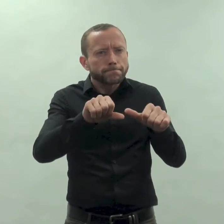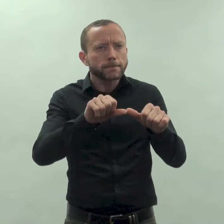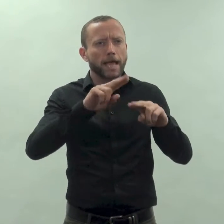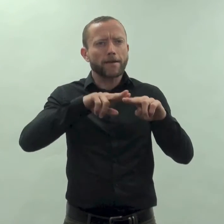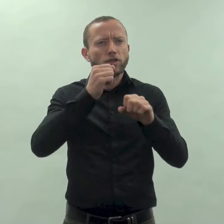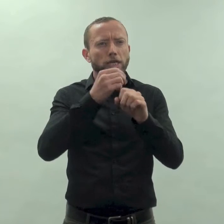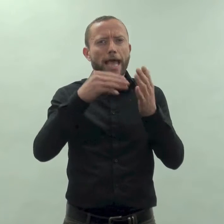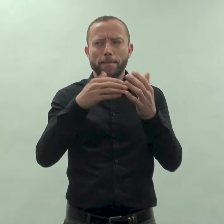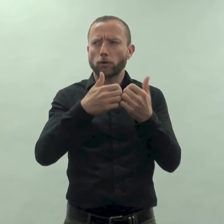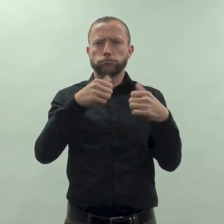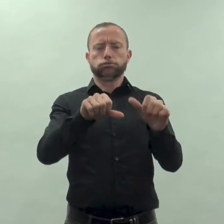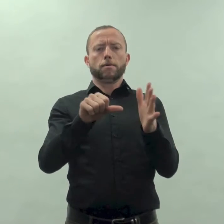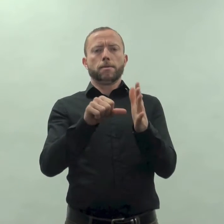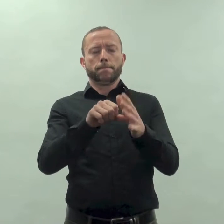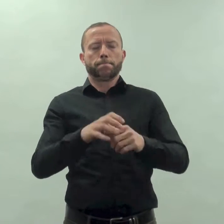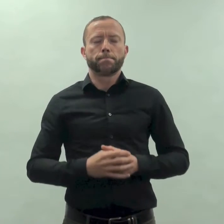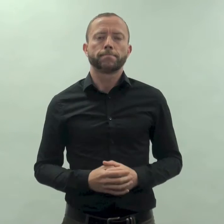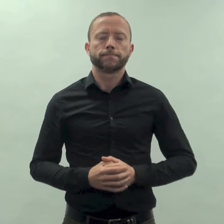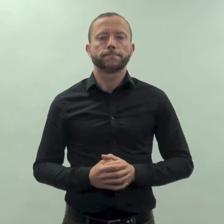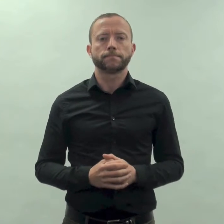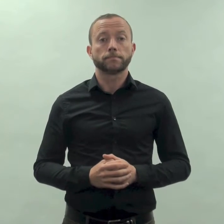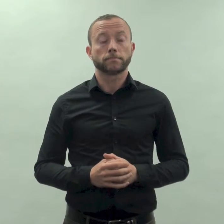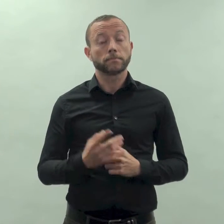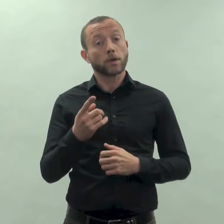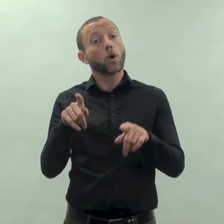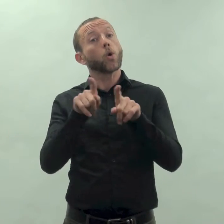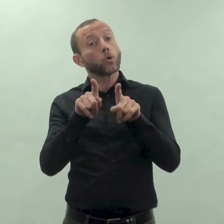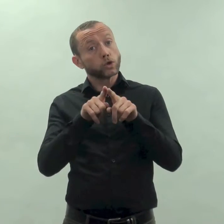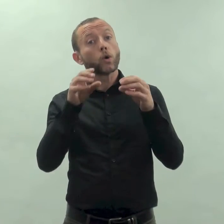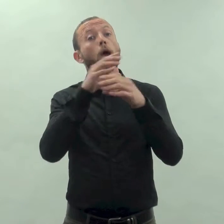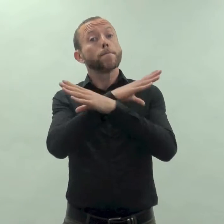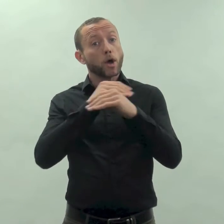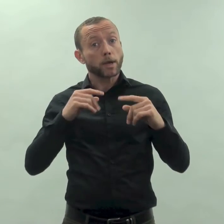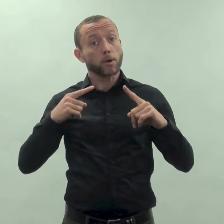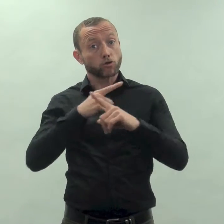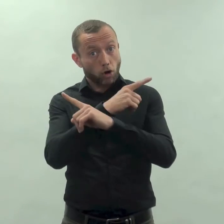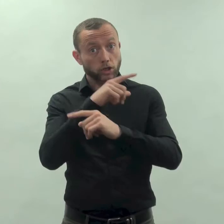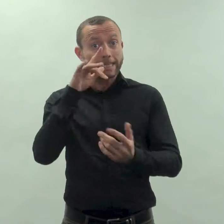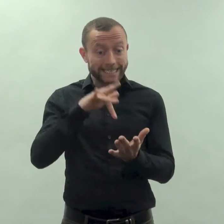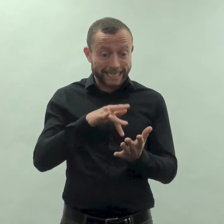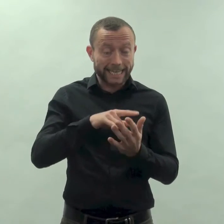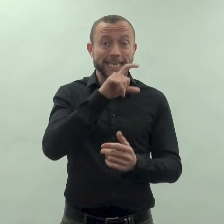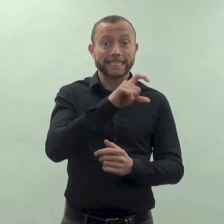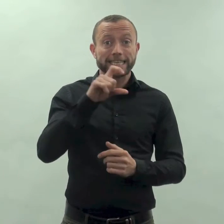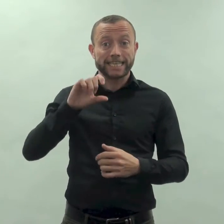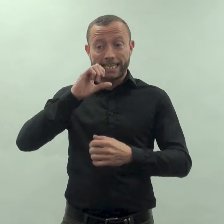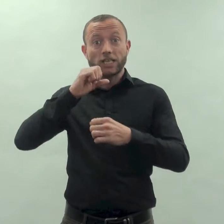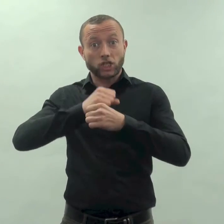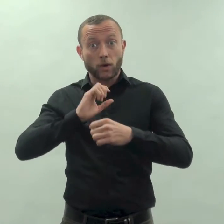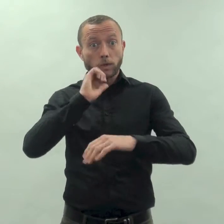issues associated with FGM. Furthermore, Birmingham Cross City CCG will be holding education events for